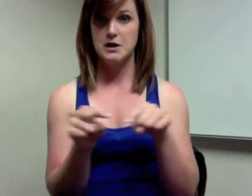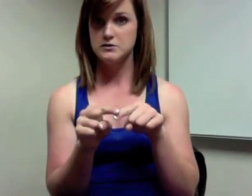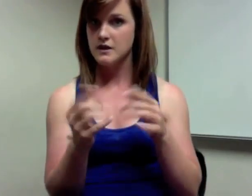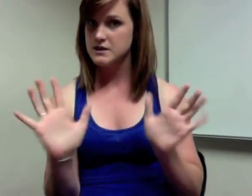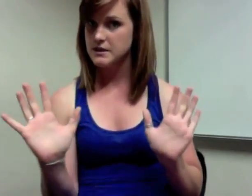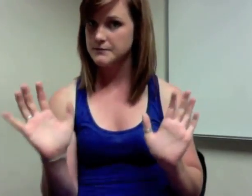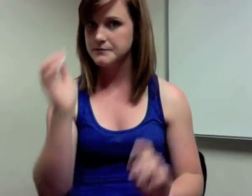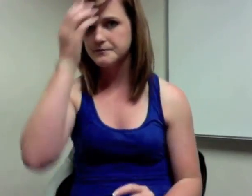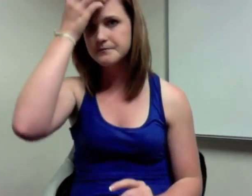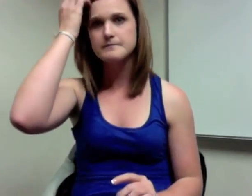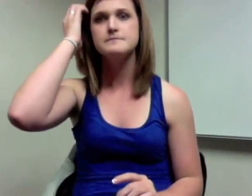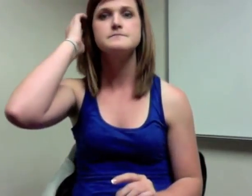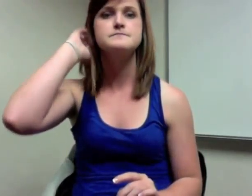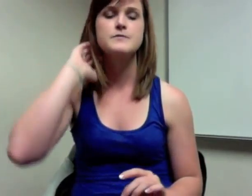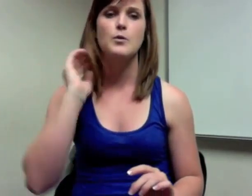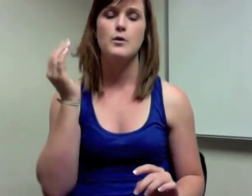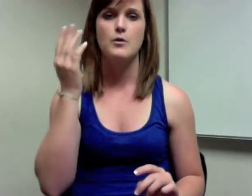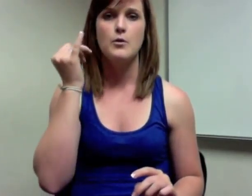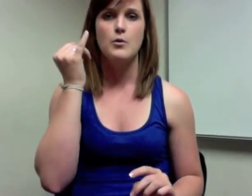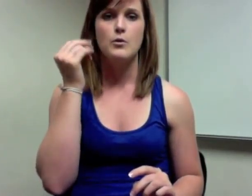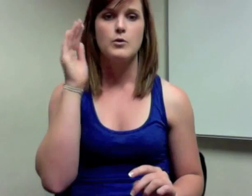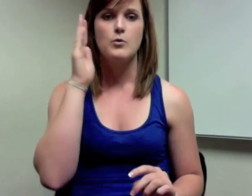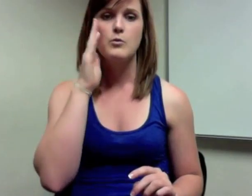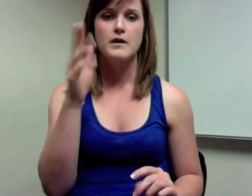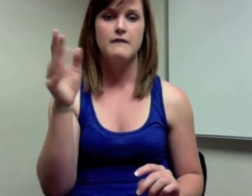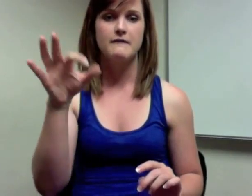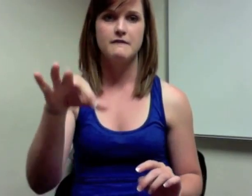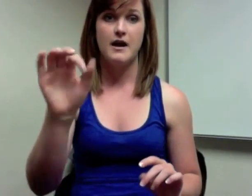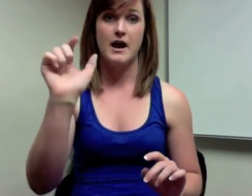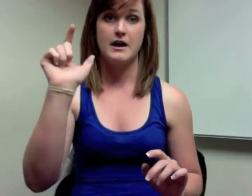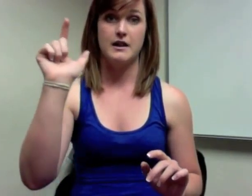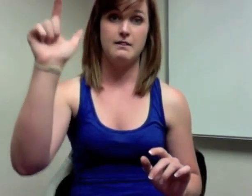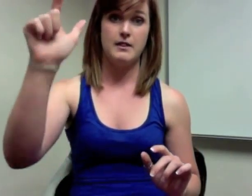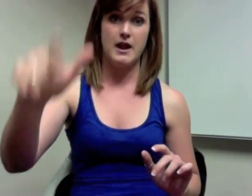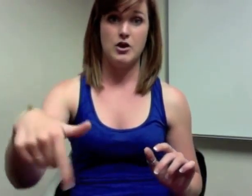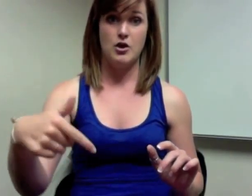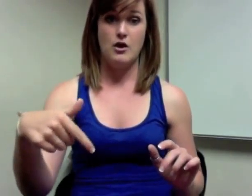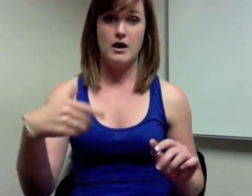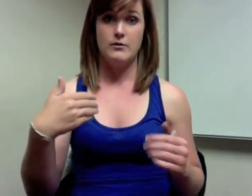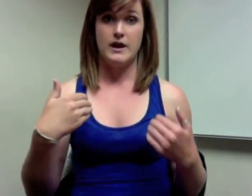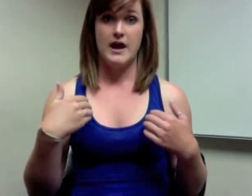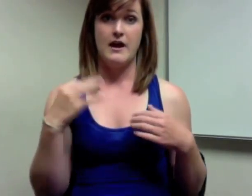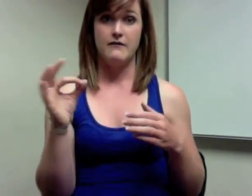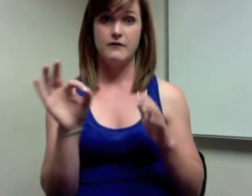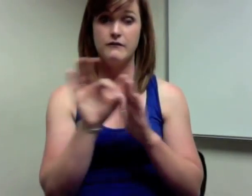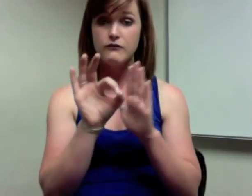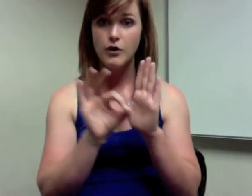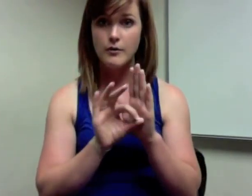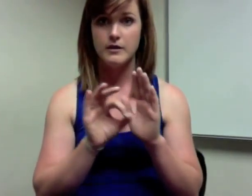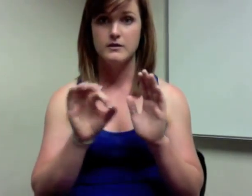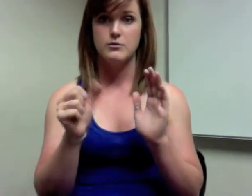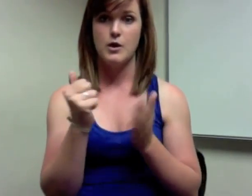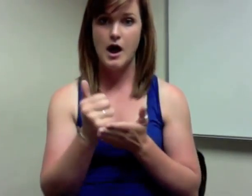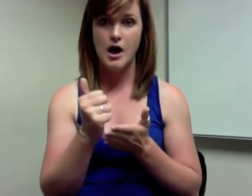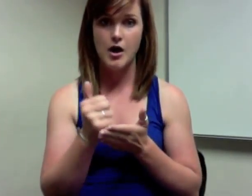Now we're going to find later on that there's formulas that will help us count these things. We don't have to physically go through and count them one